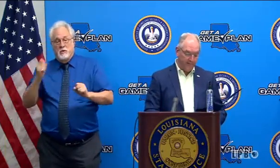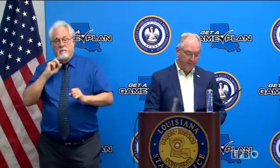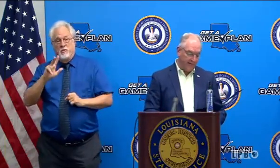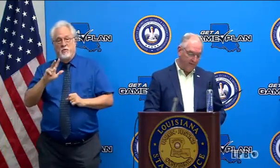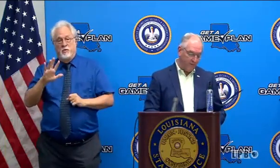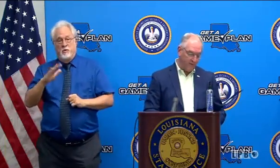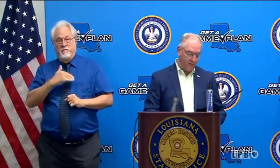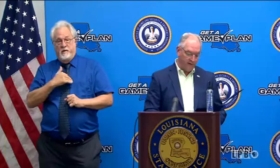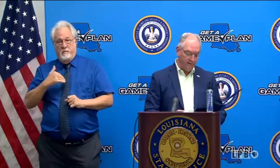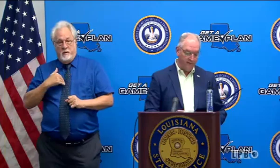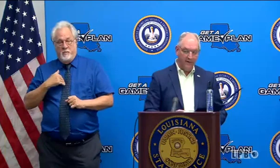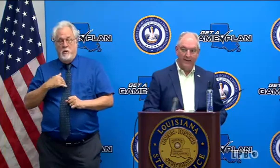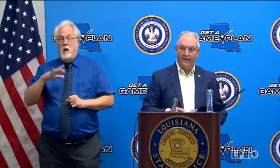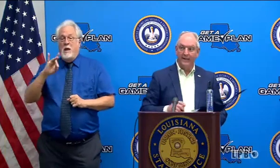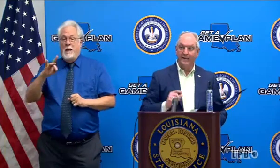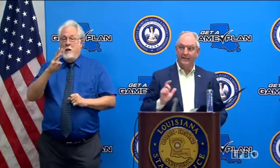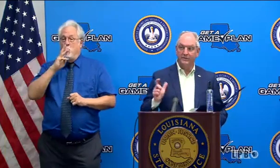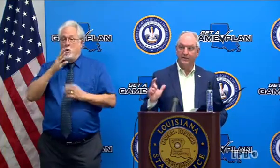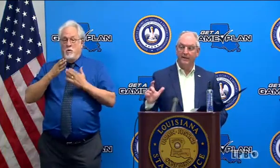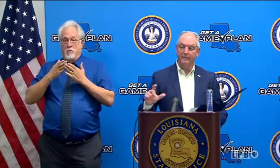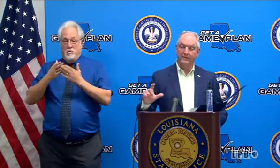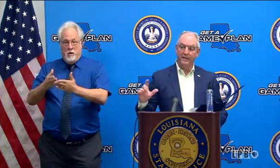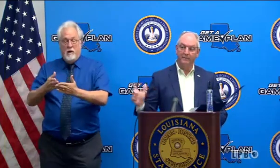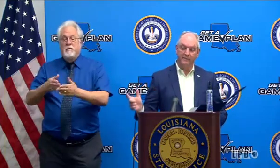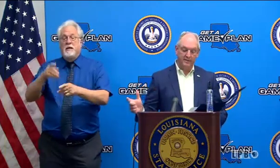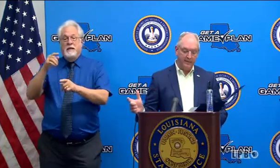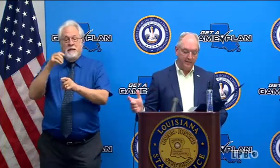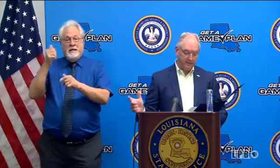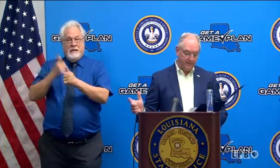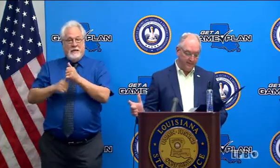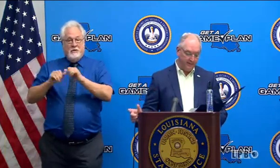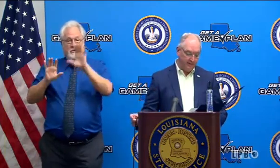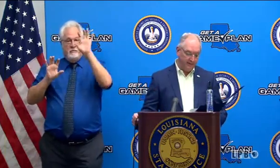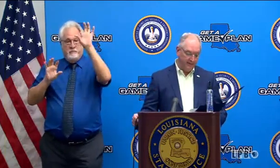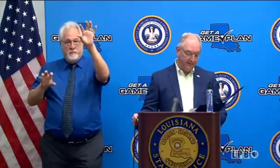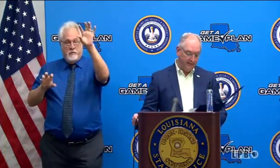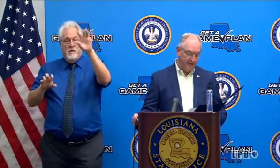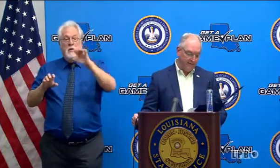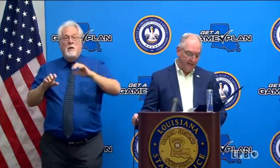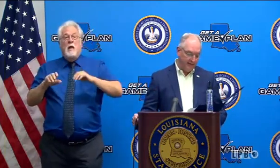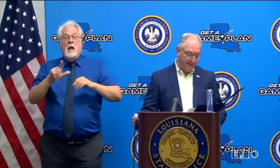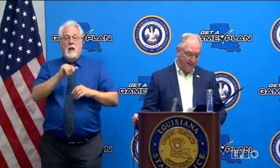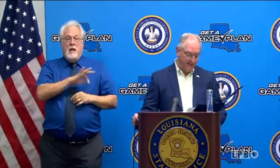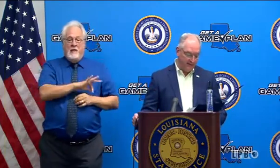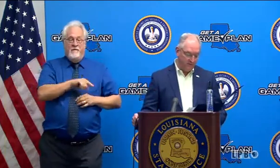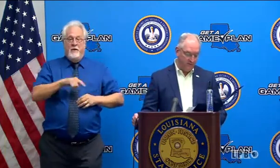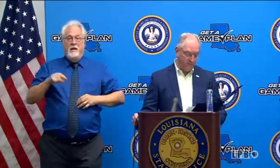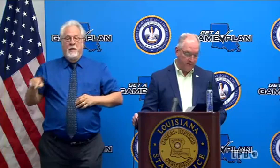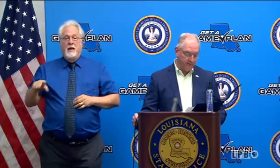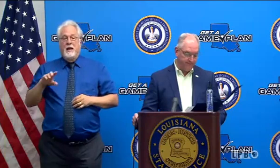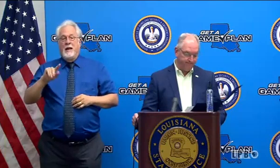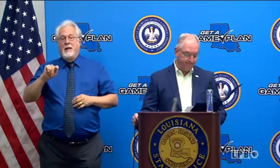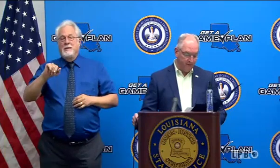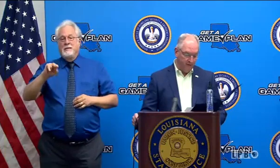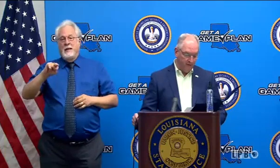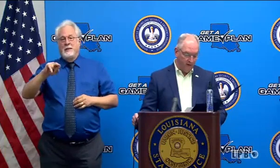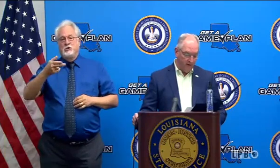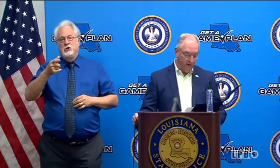35 members, 8 watercrafts. Each have been staged in Lafayette and in Tangipahoa